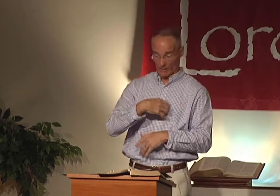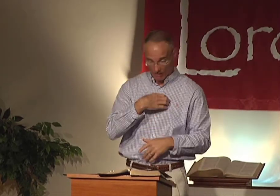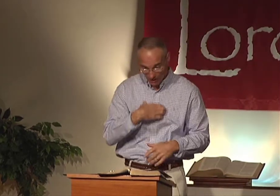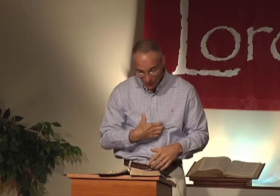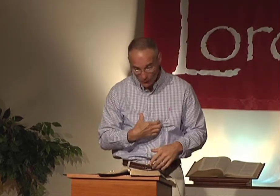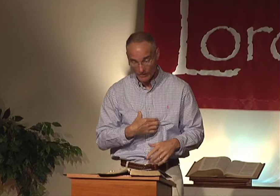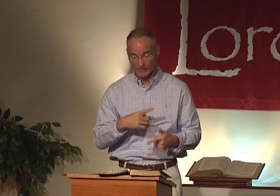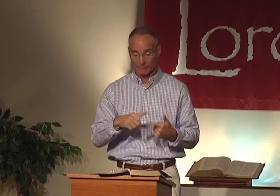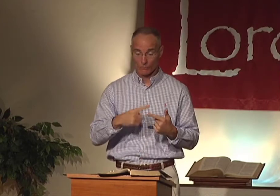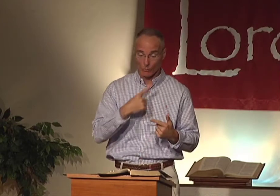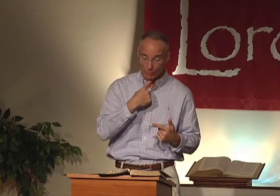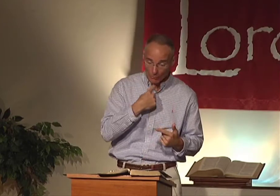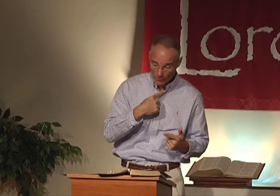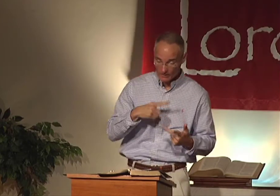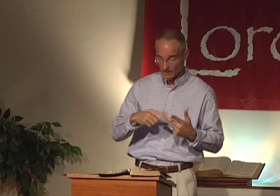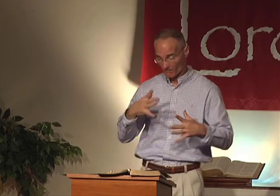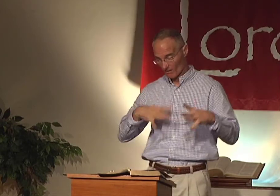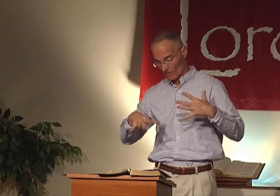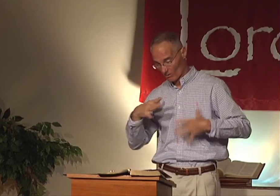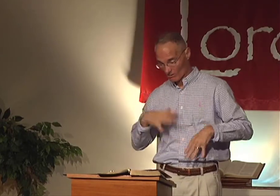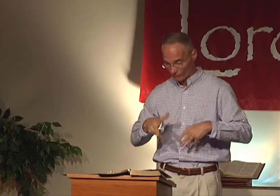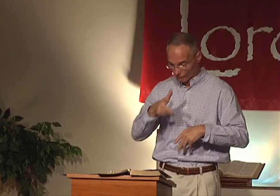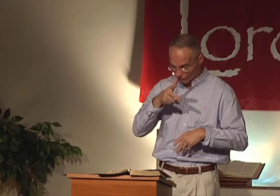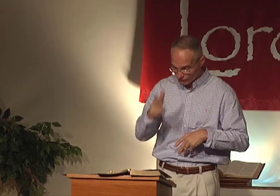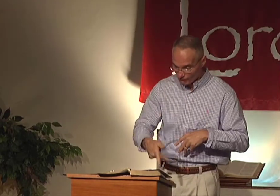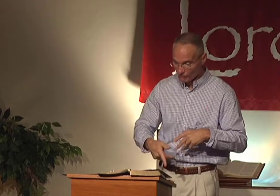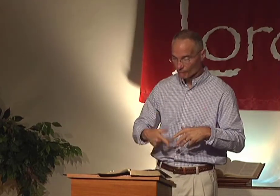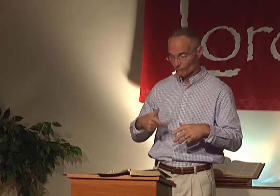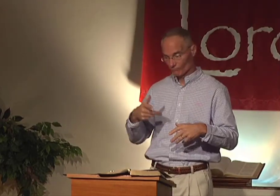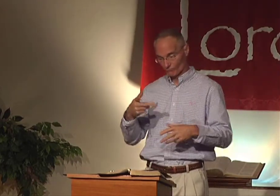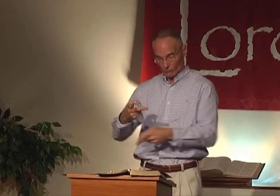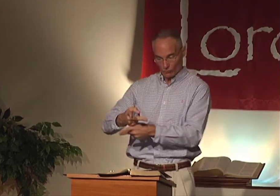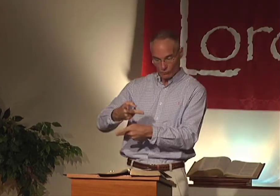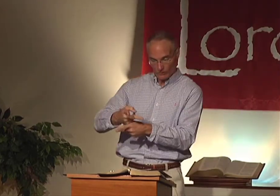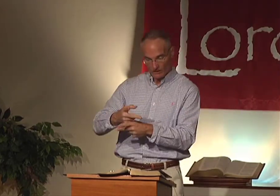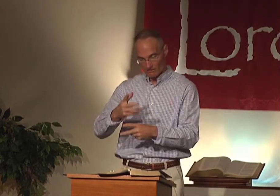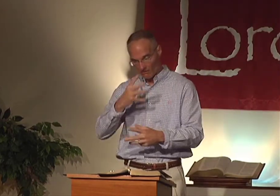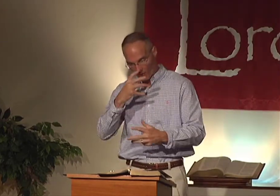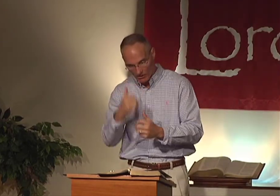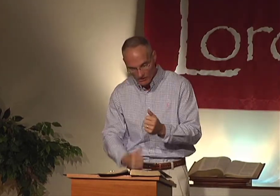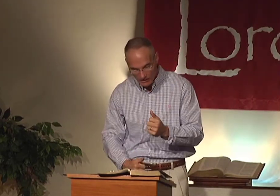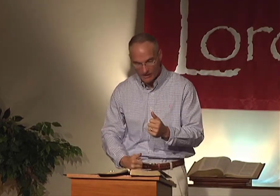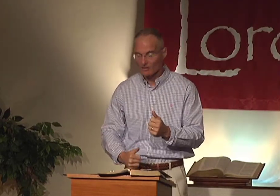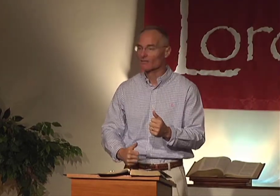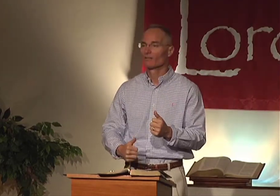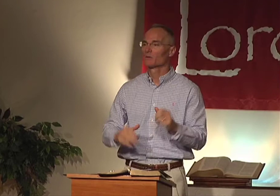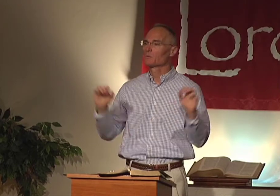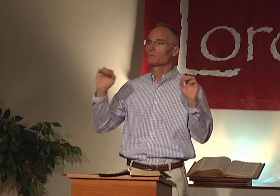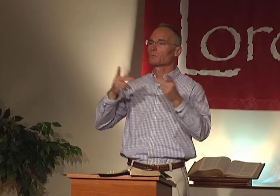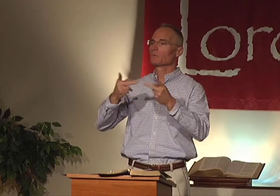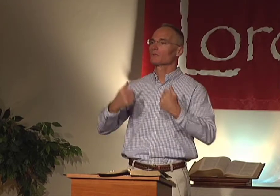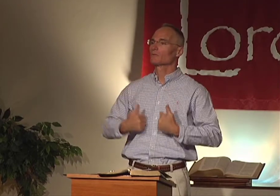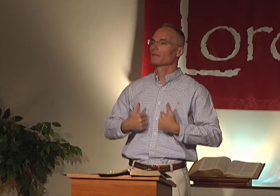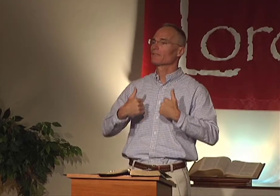Even today, we hunger and thirst. We're poorly dressed and buffeted and